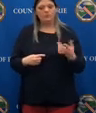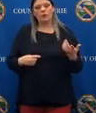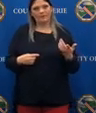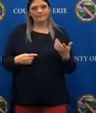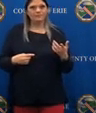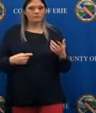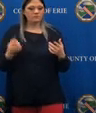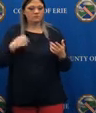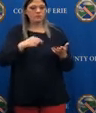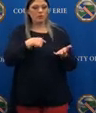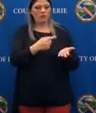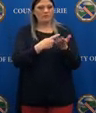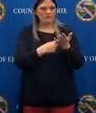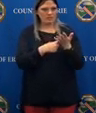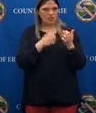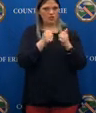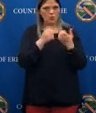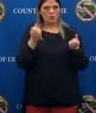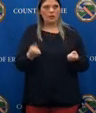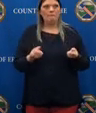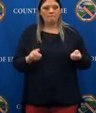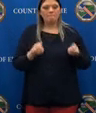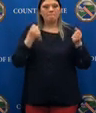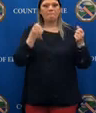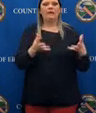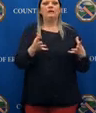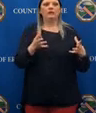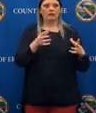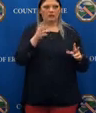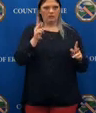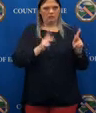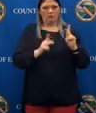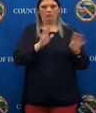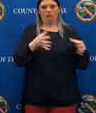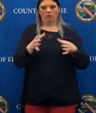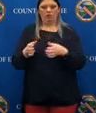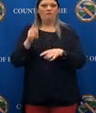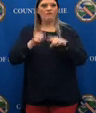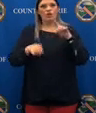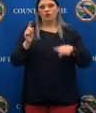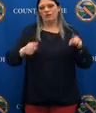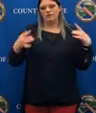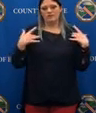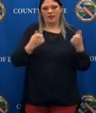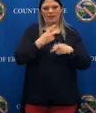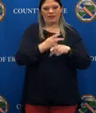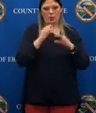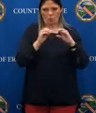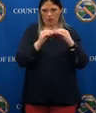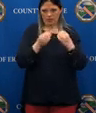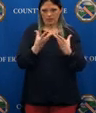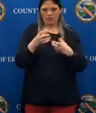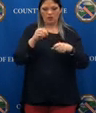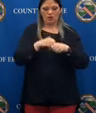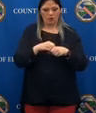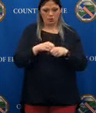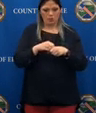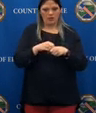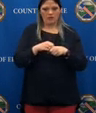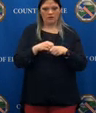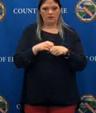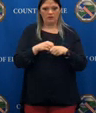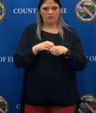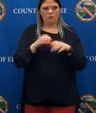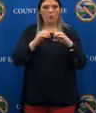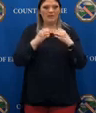have been in discussions with a number of parties, including various healthcare organizations, including ones that are in the